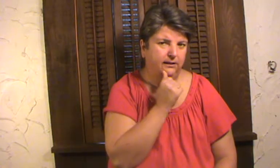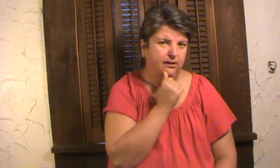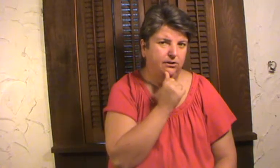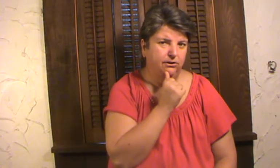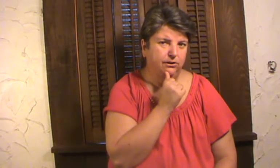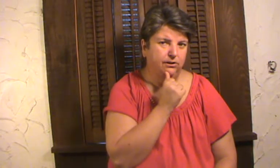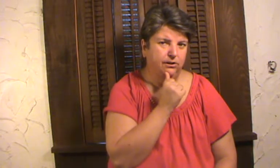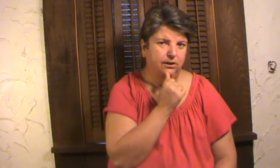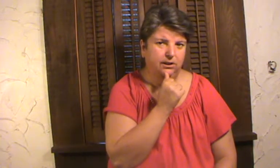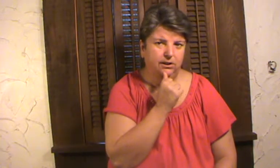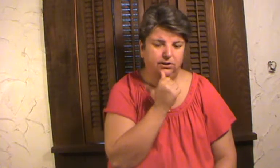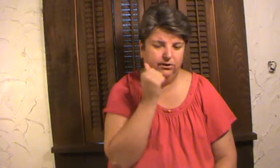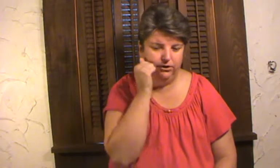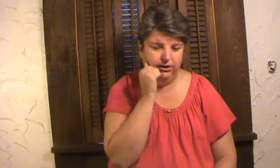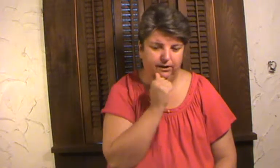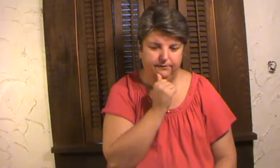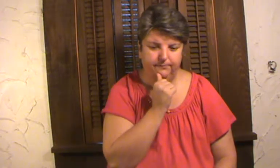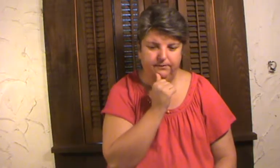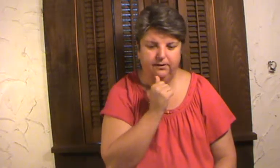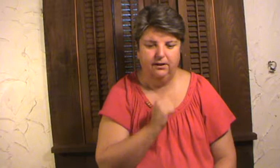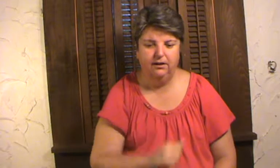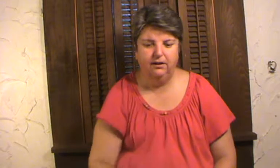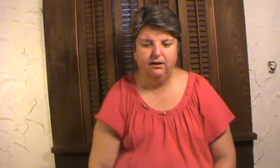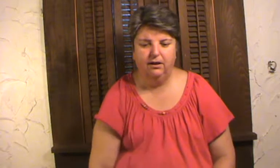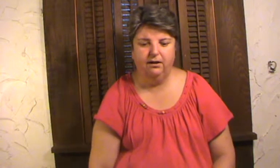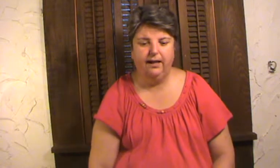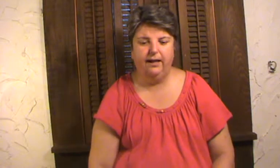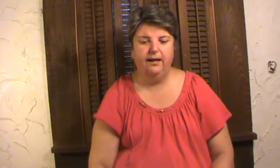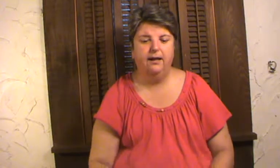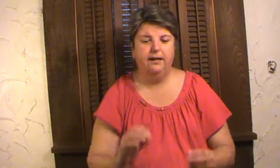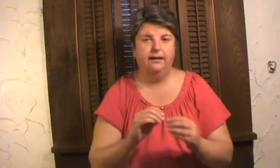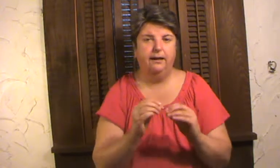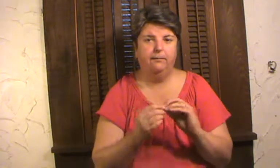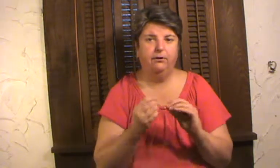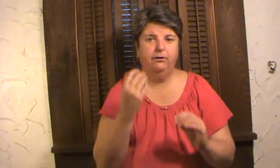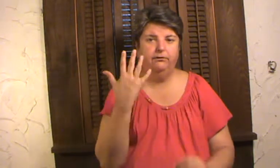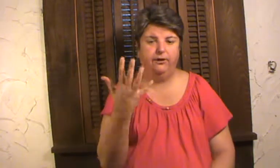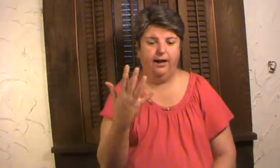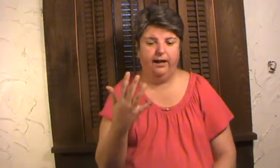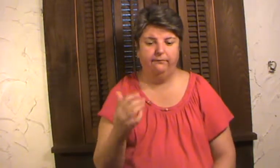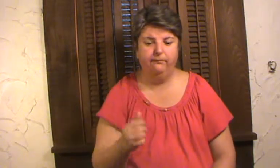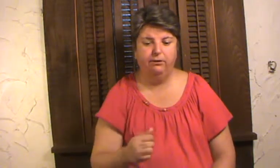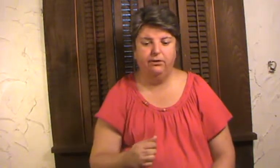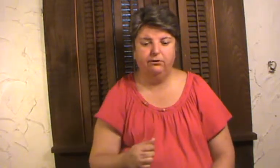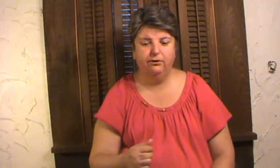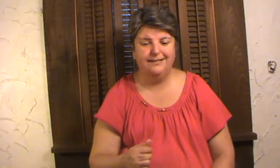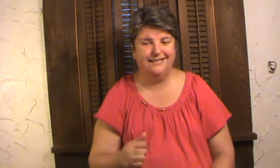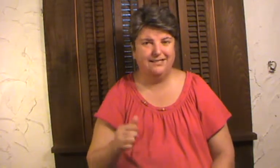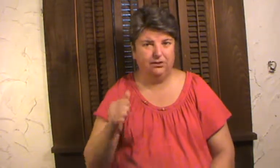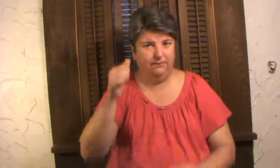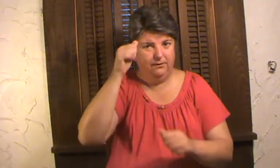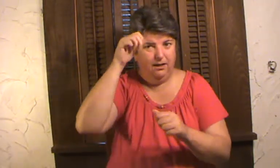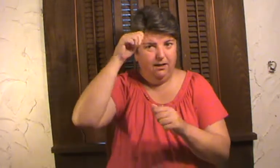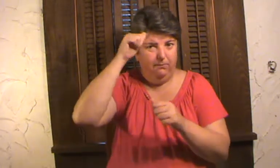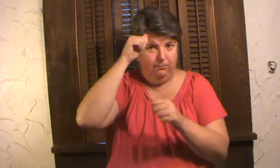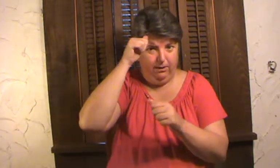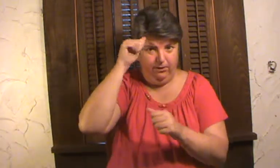down to your chin. Okay, number 5, brother, sister. Brother,